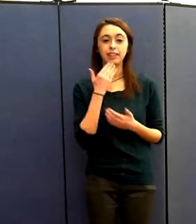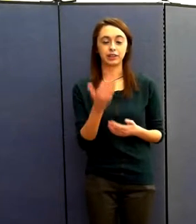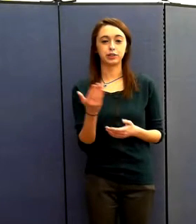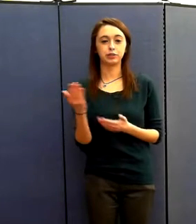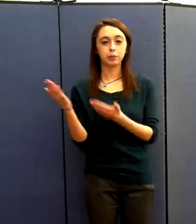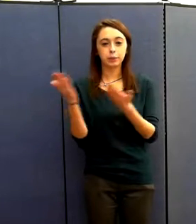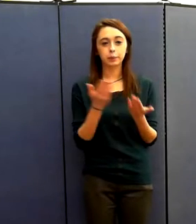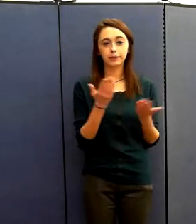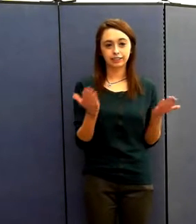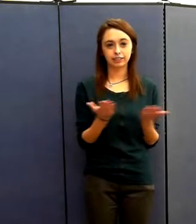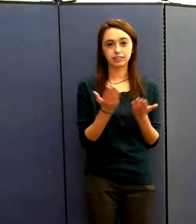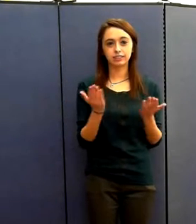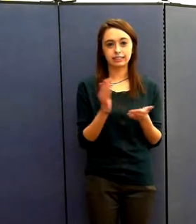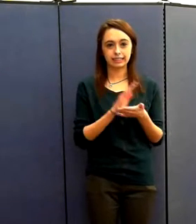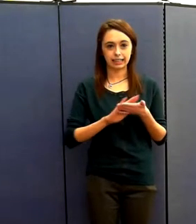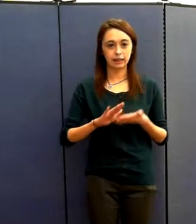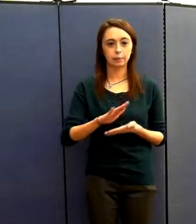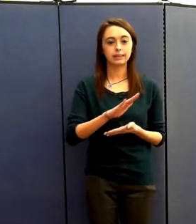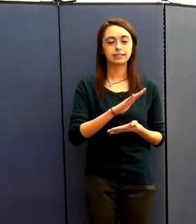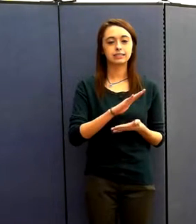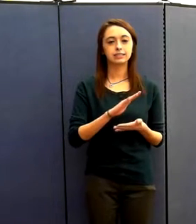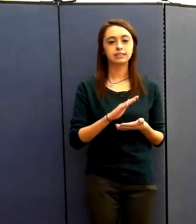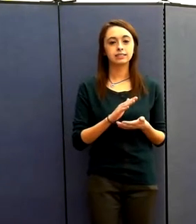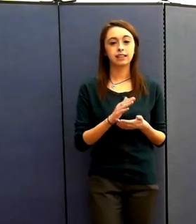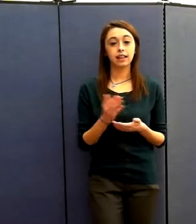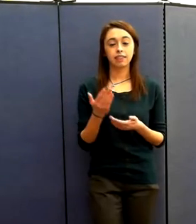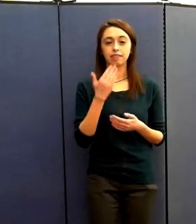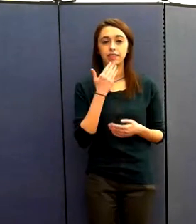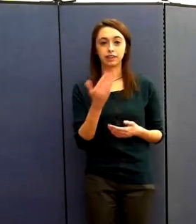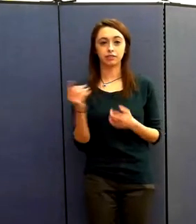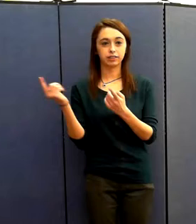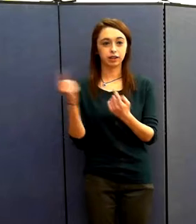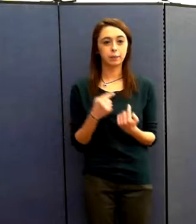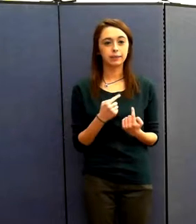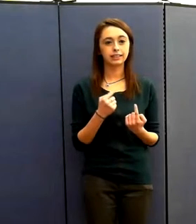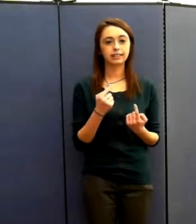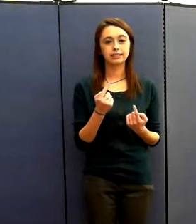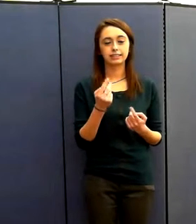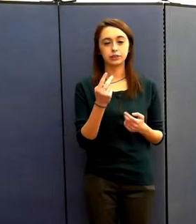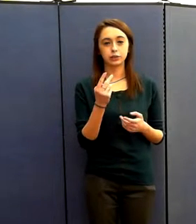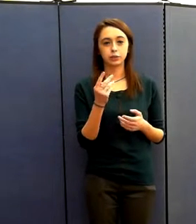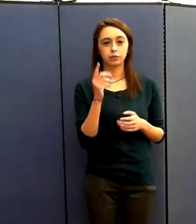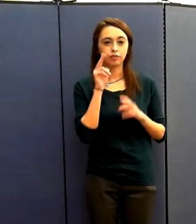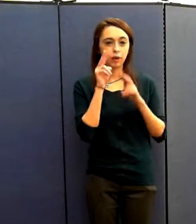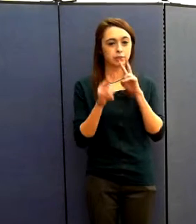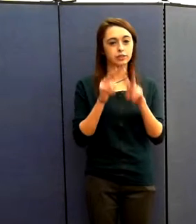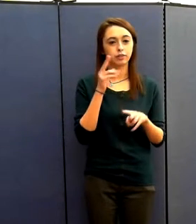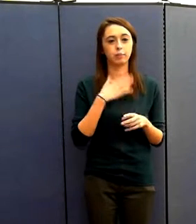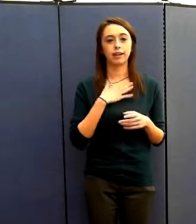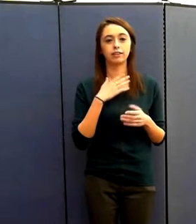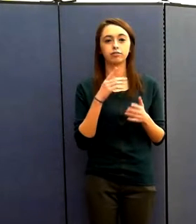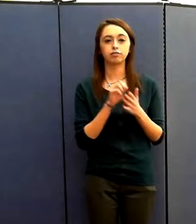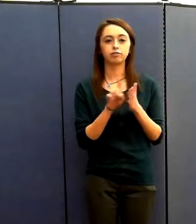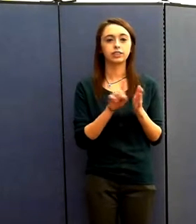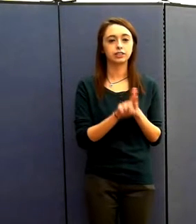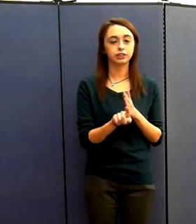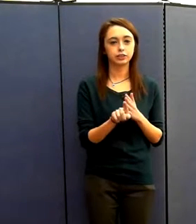to everyone who came to hear my research presentation today. I'm a critical intercultural and